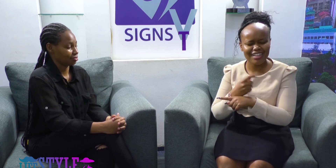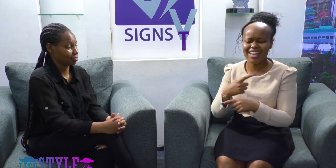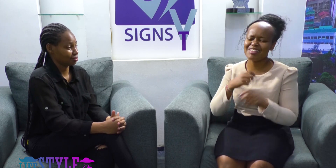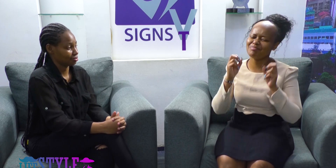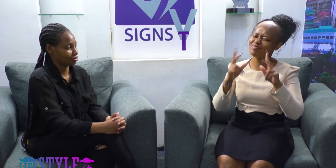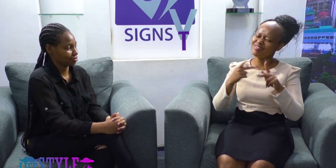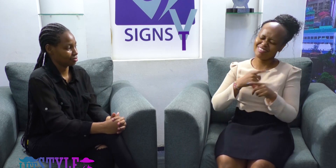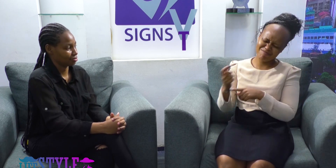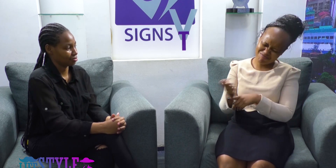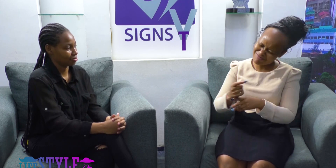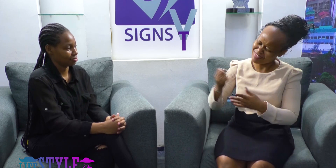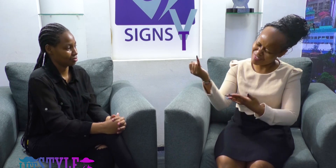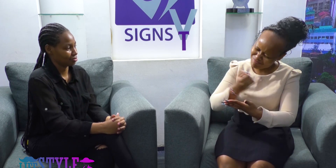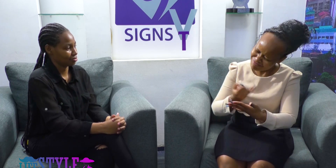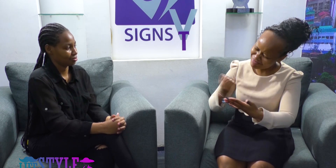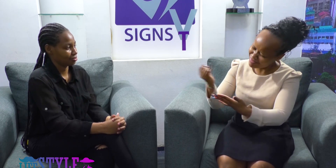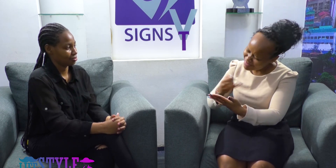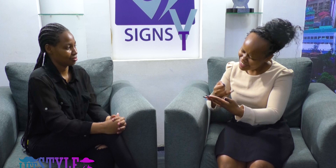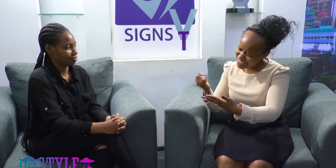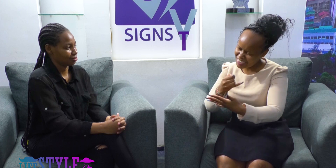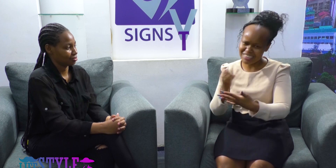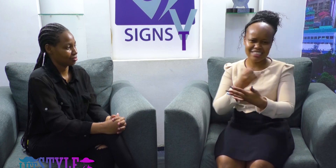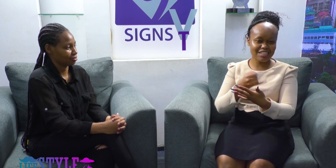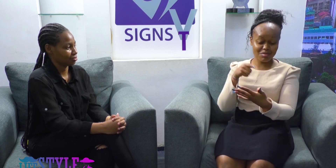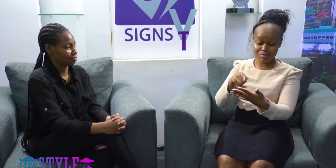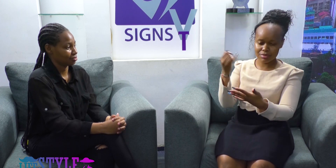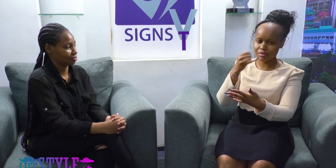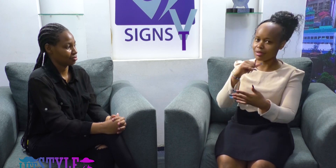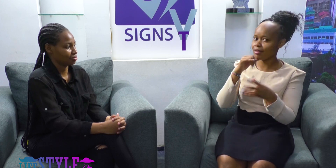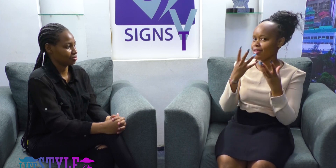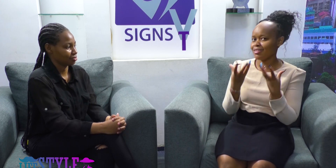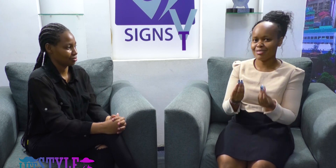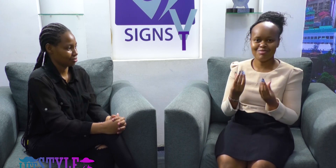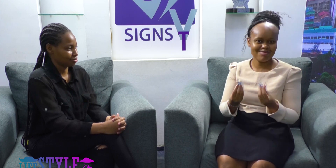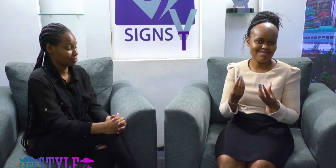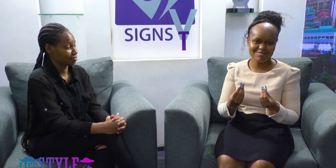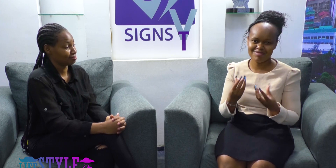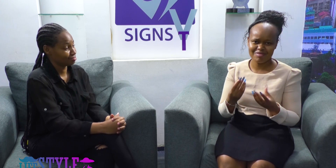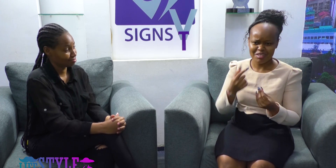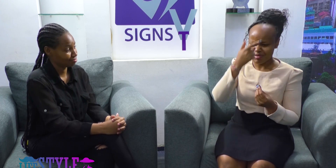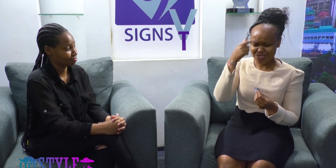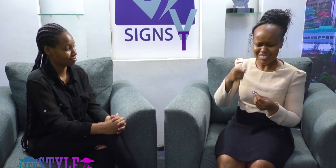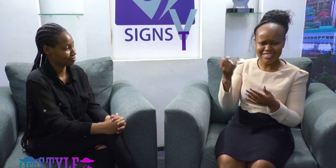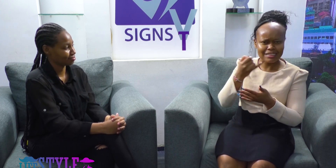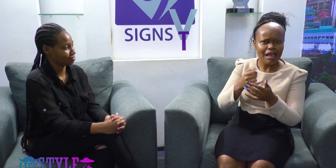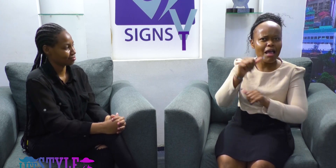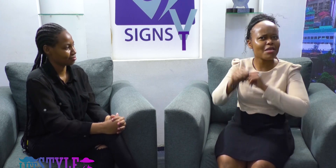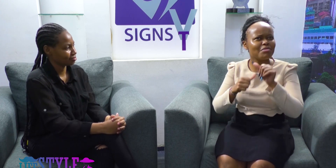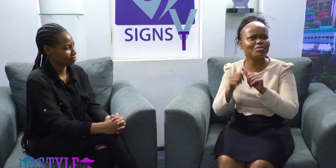is my work. Some of them could give me a positive feedback, and this encouraged me to continue with my art. And